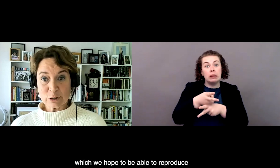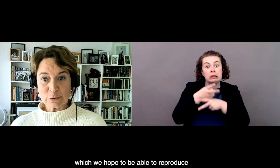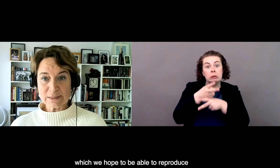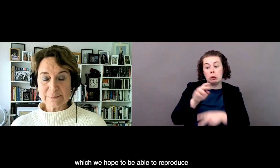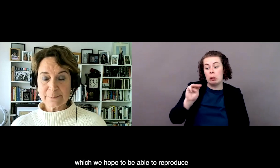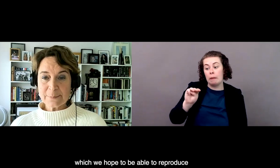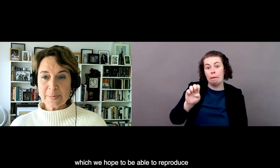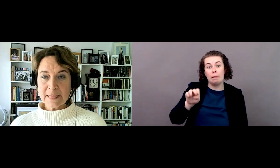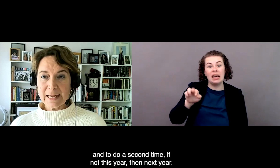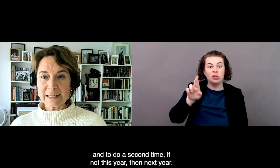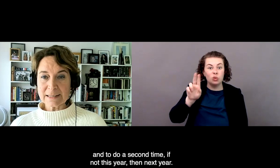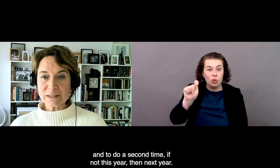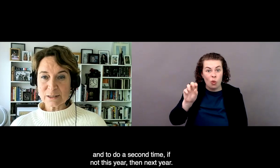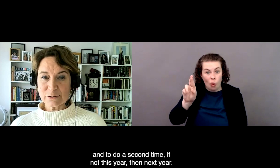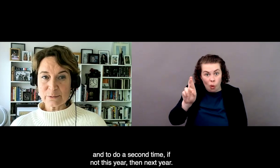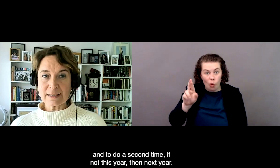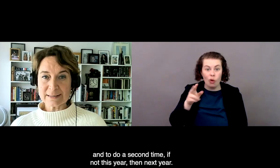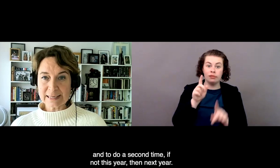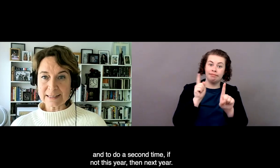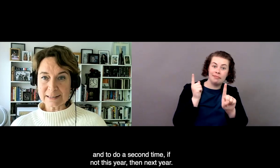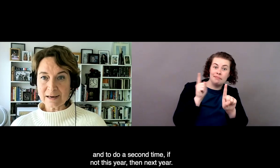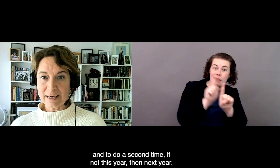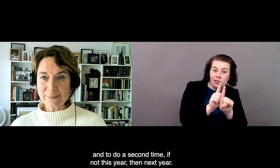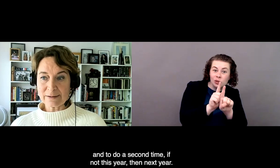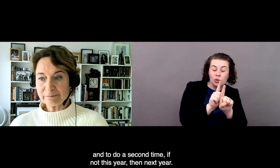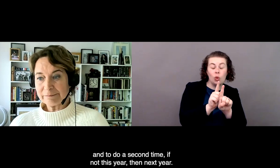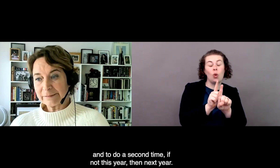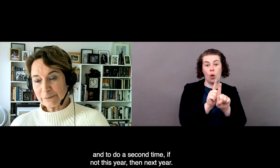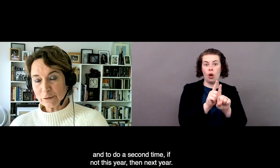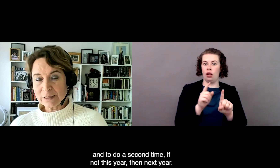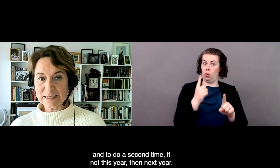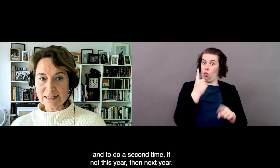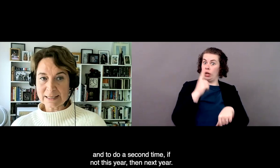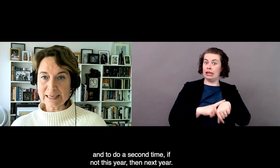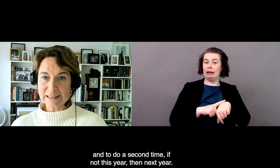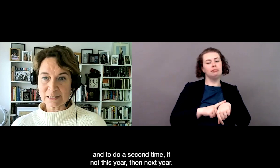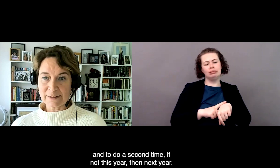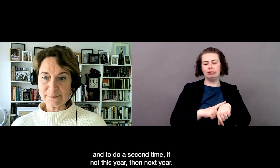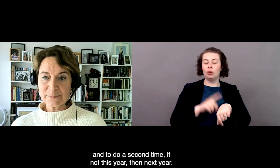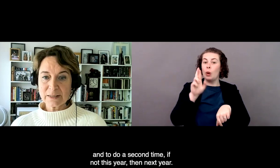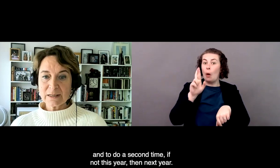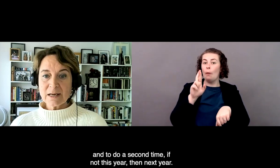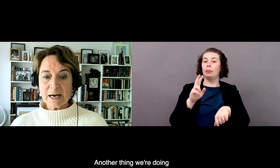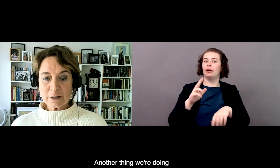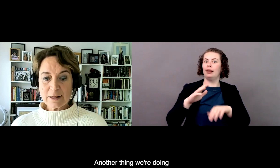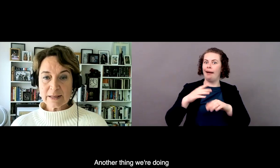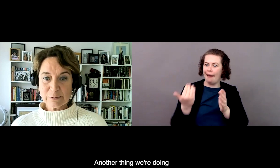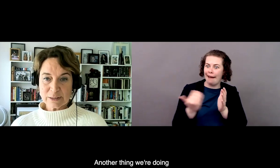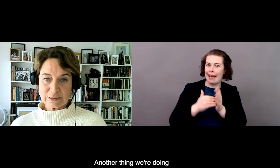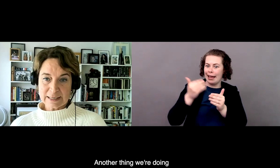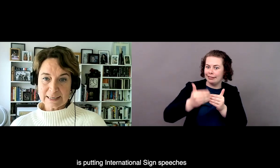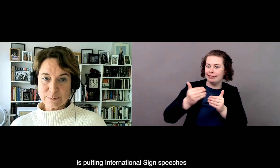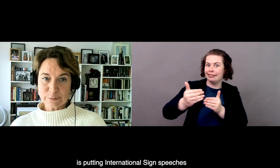reproduce and to do a second time, if not this year, then next year. Another thing we're doing is